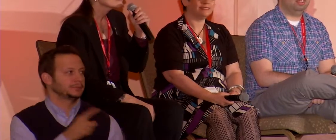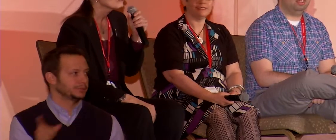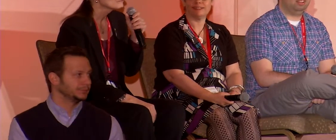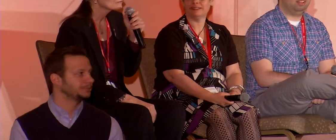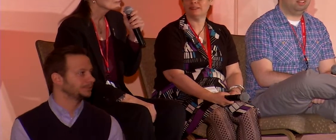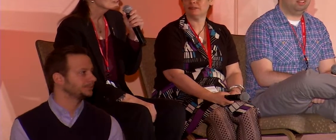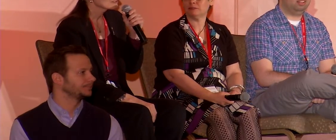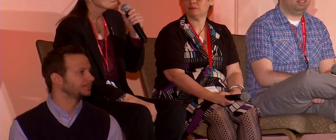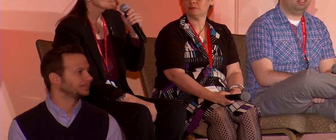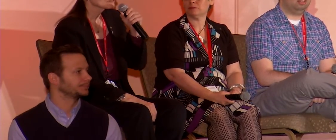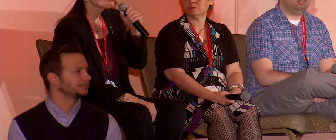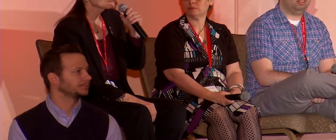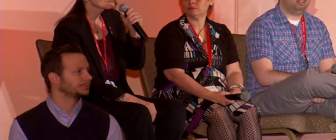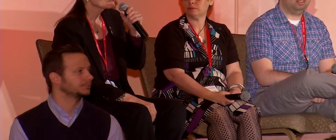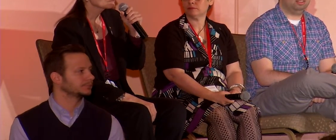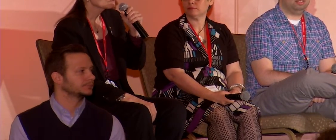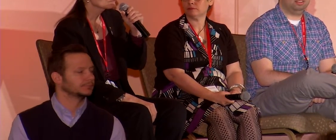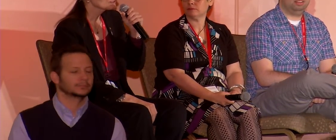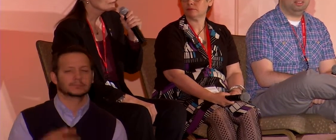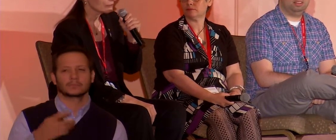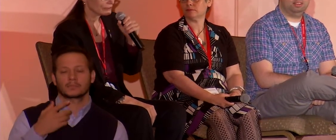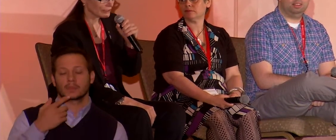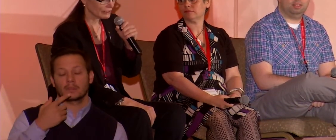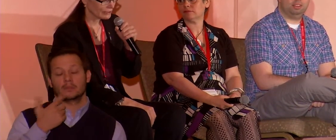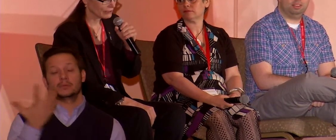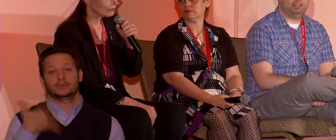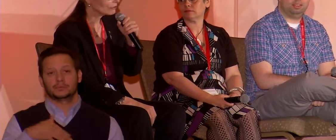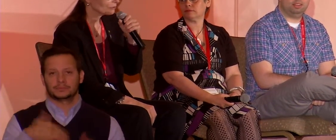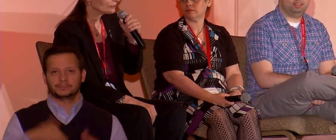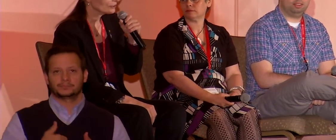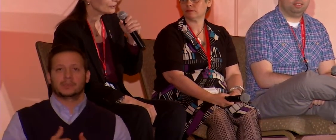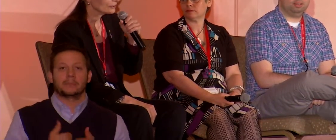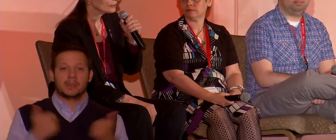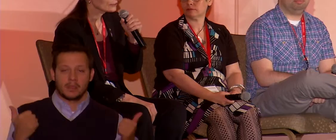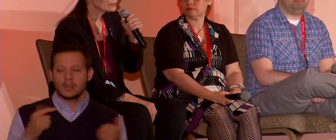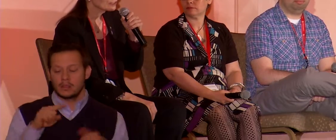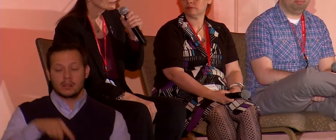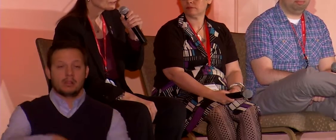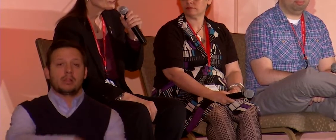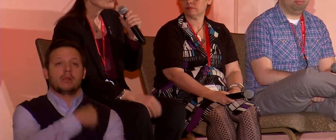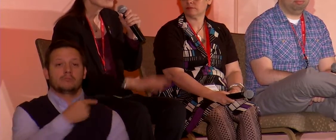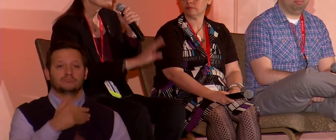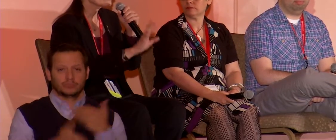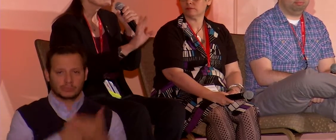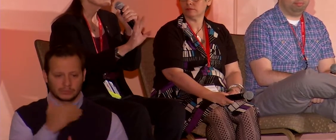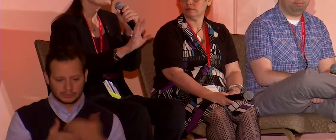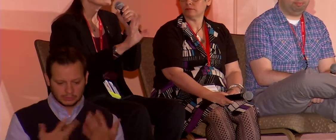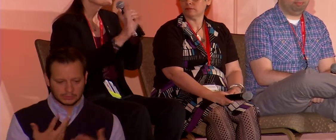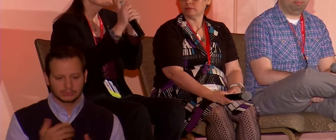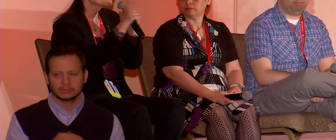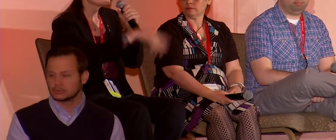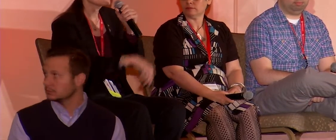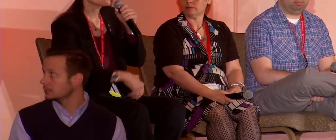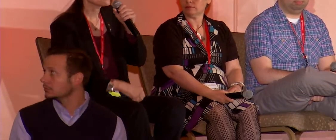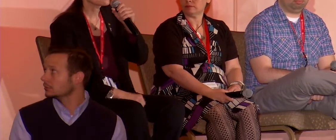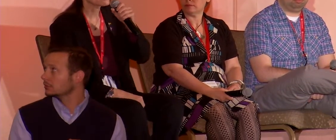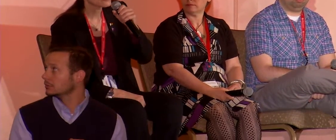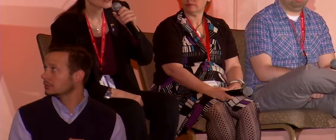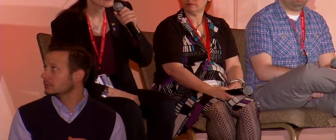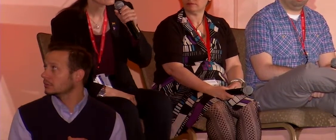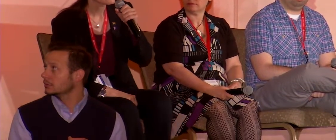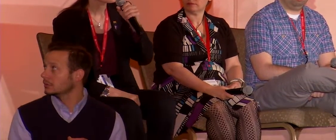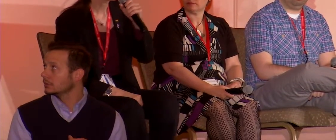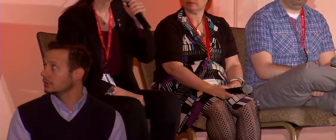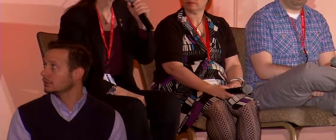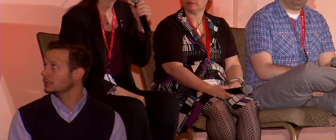Yeah. Coming out, goodness sakes, for me it was a long process, yes. Starting with all that, you heard me do my thing